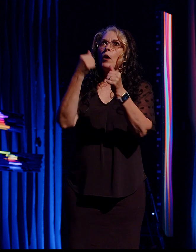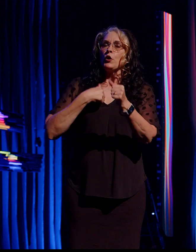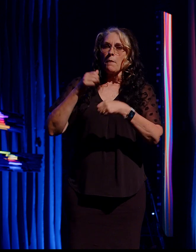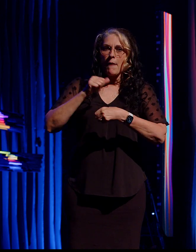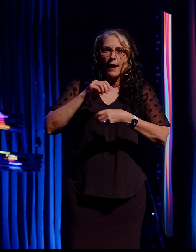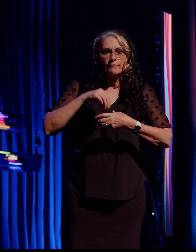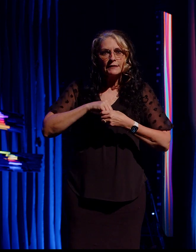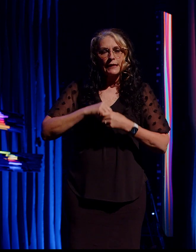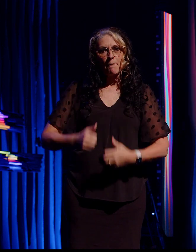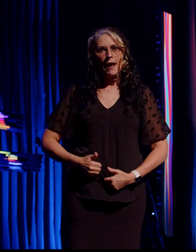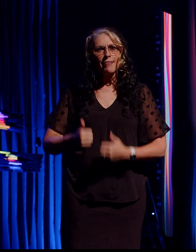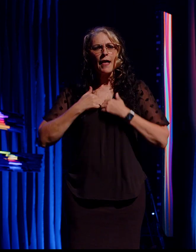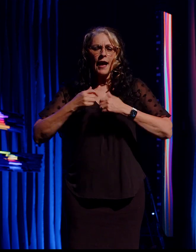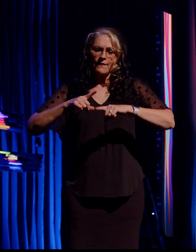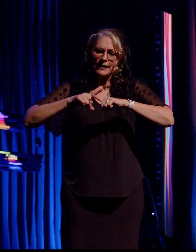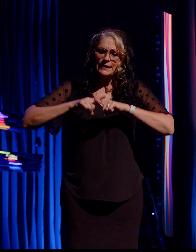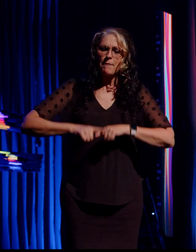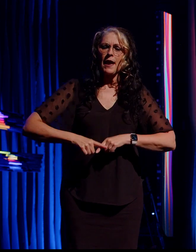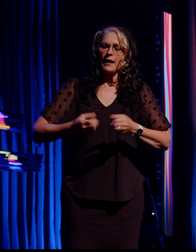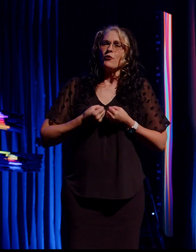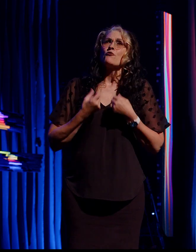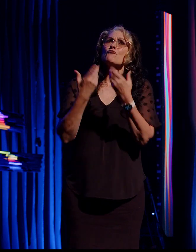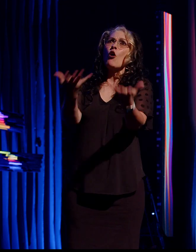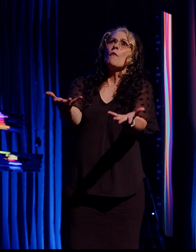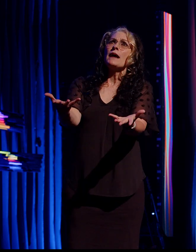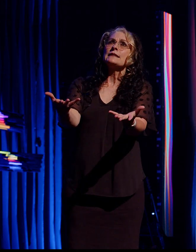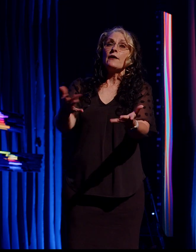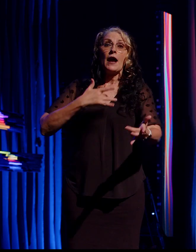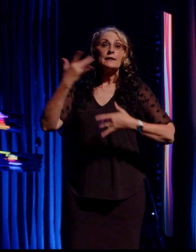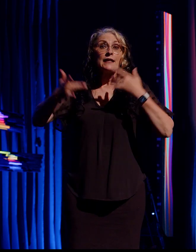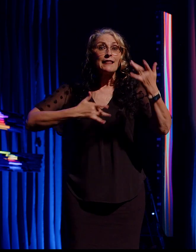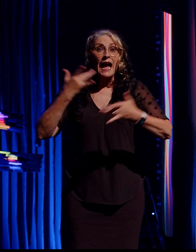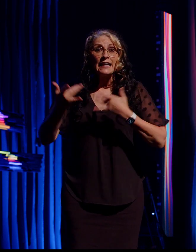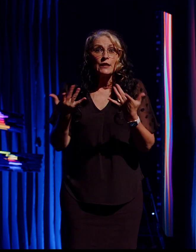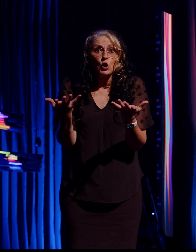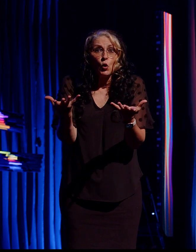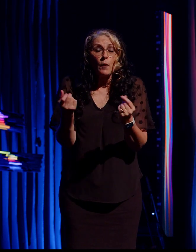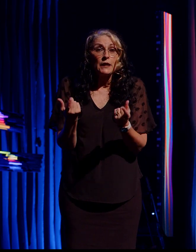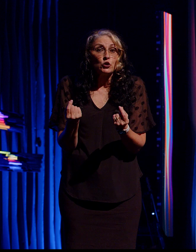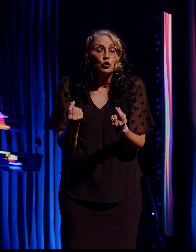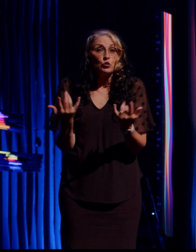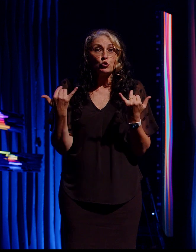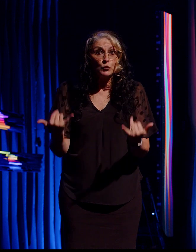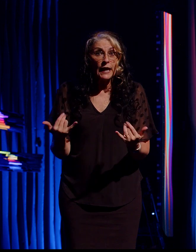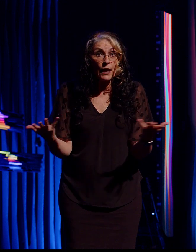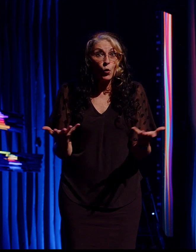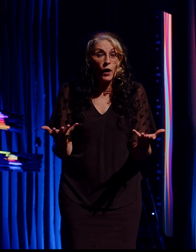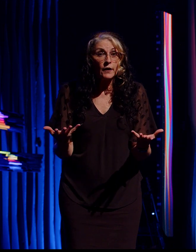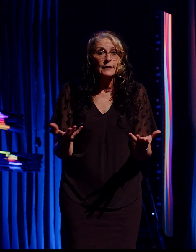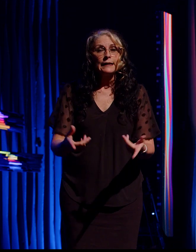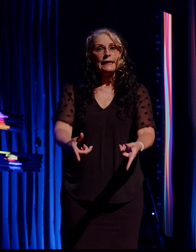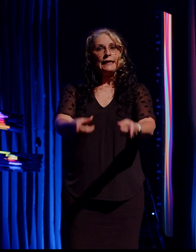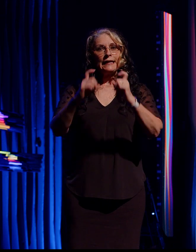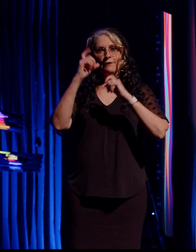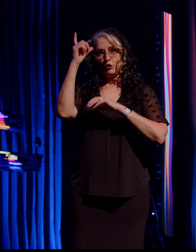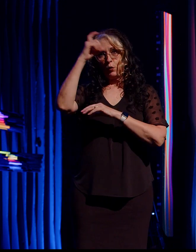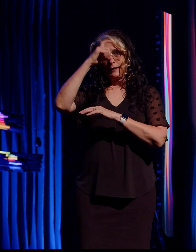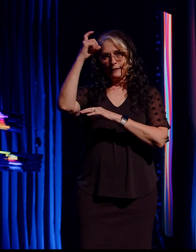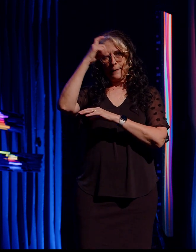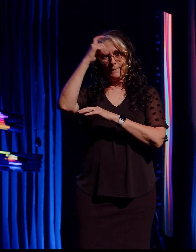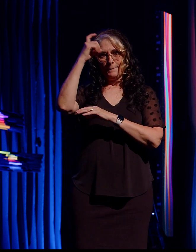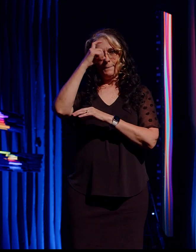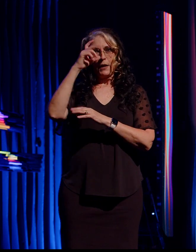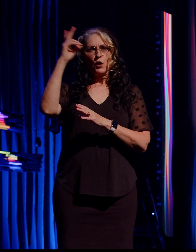life. I need you in my life. I'm going to depend upon you. I'm throwing myself on you. I'm delighting in this. What do you want me to do today? Well, he gives you wisdom.